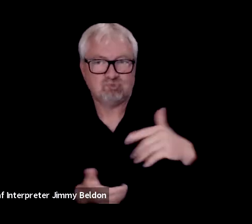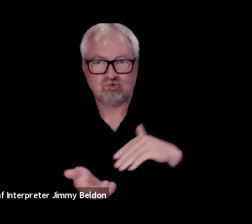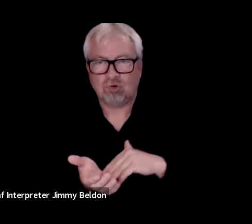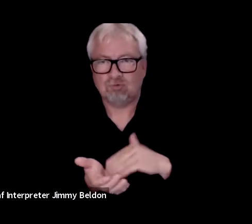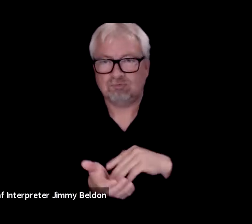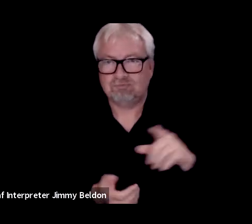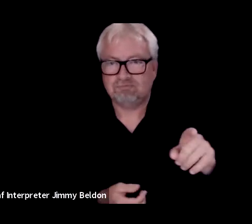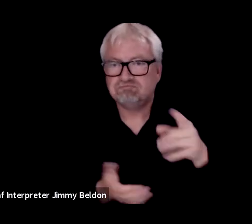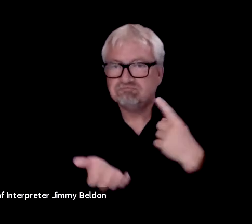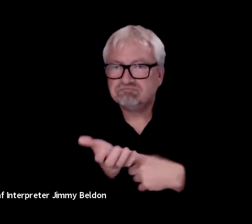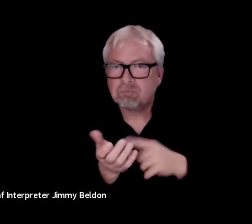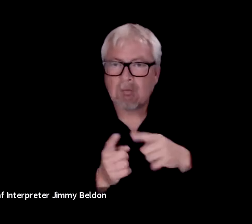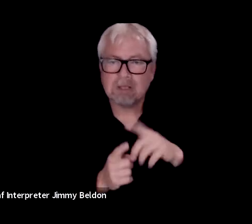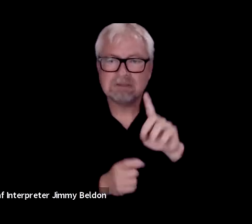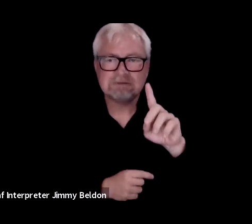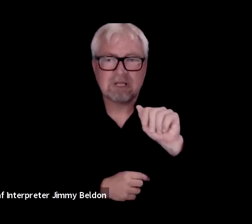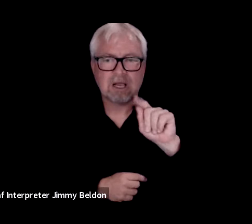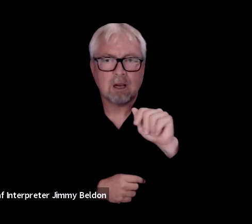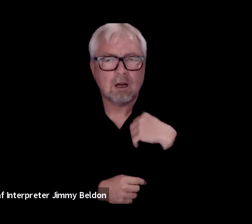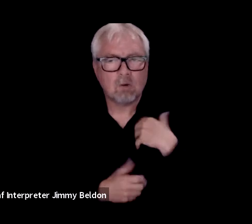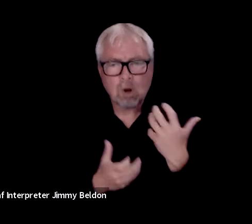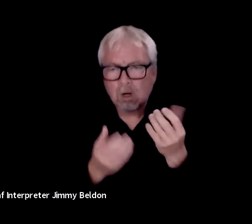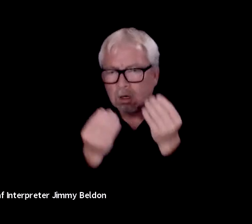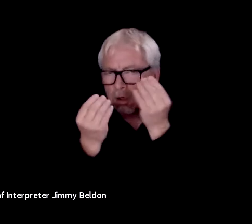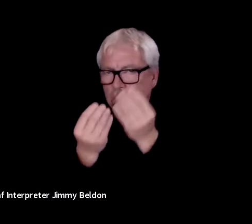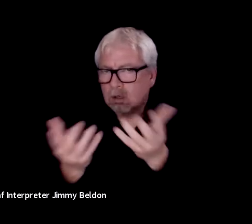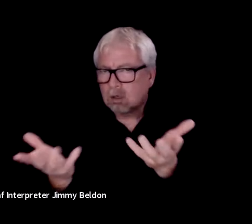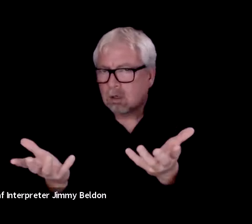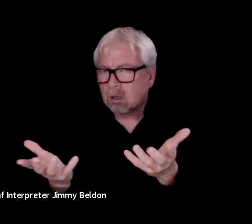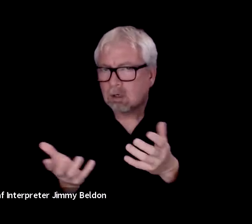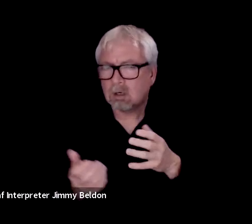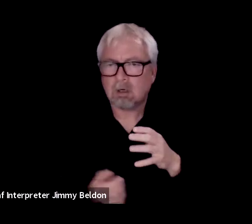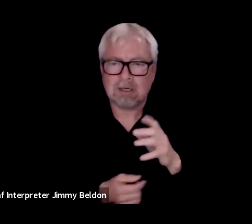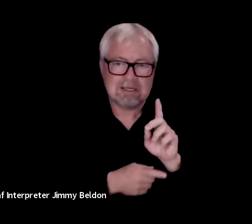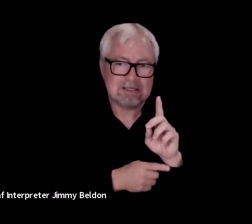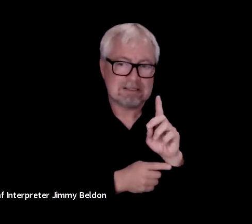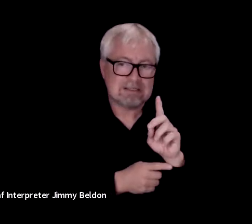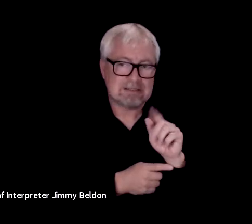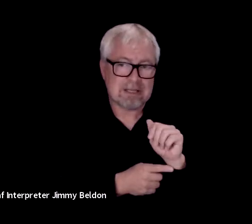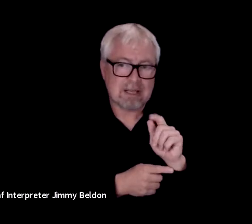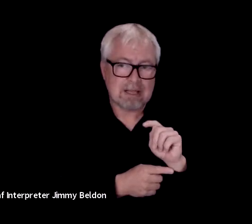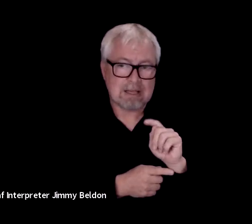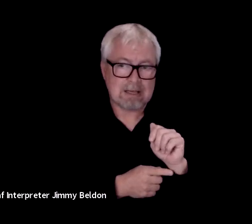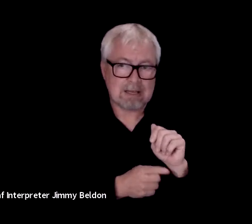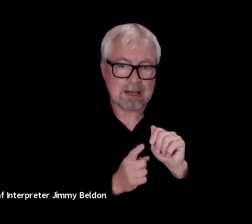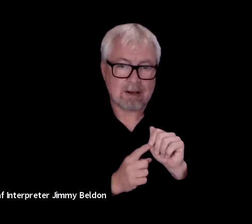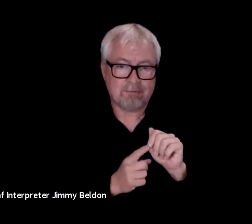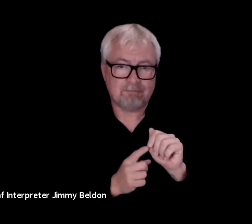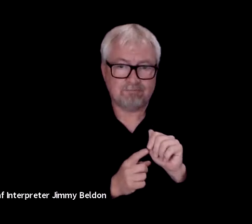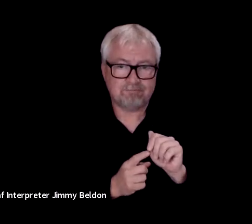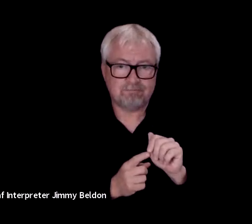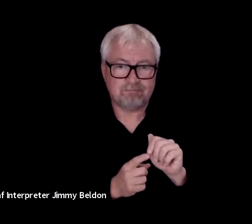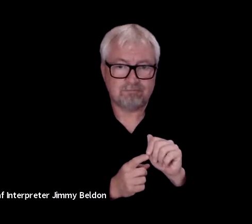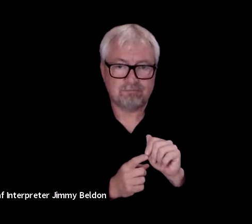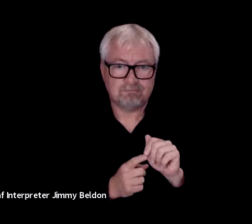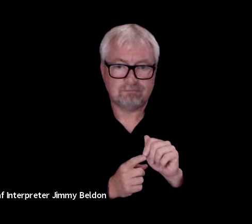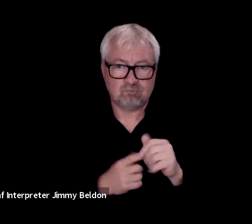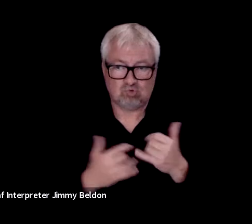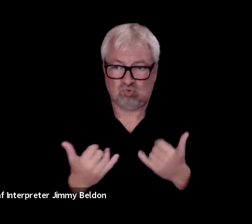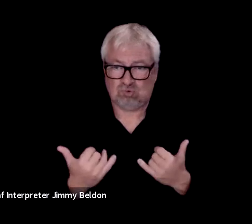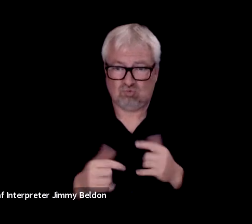of cases in today's report that reflect the results of long-term quality assurance